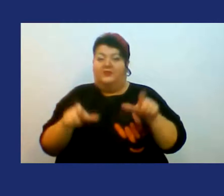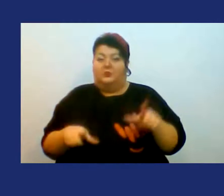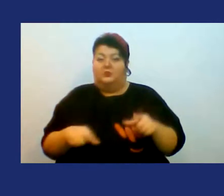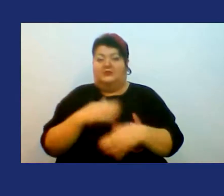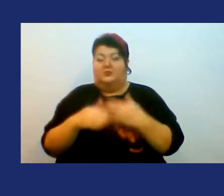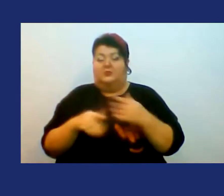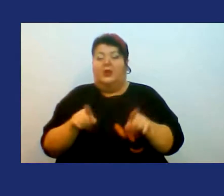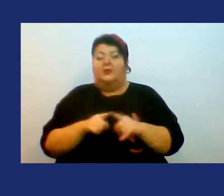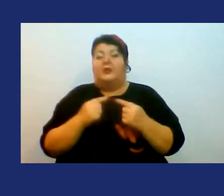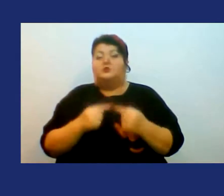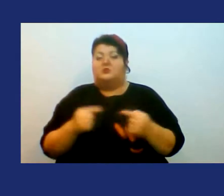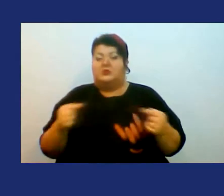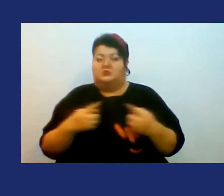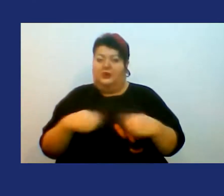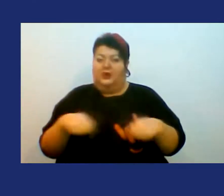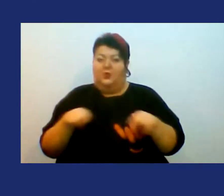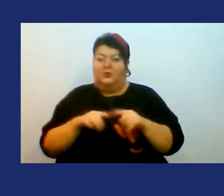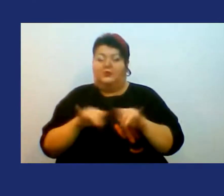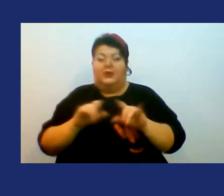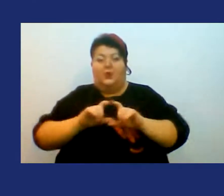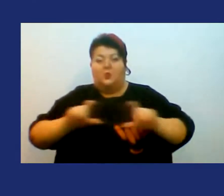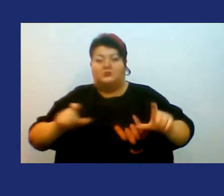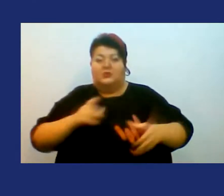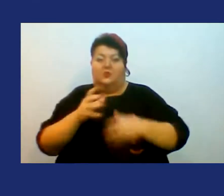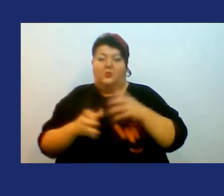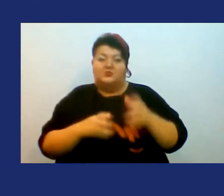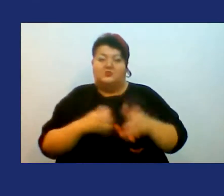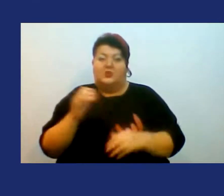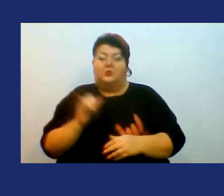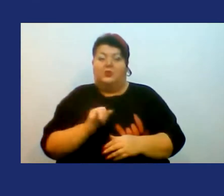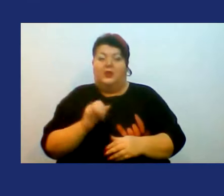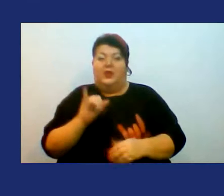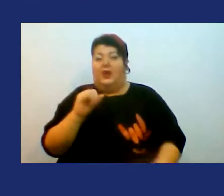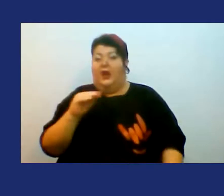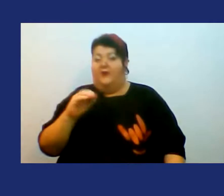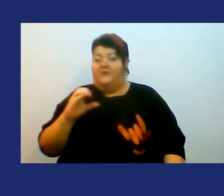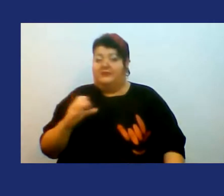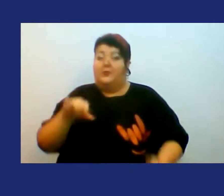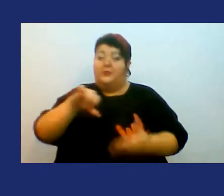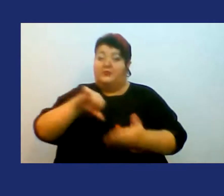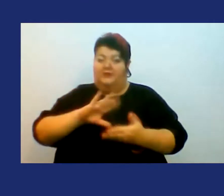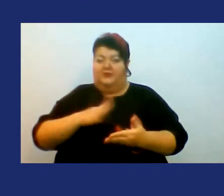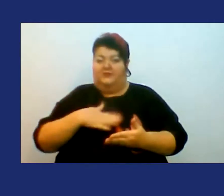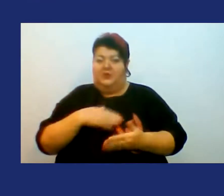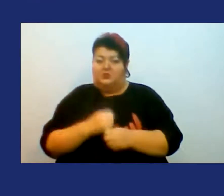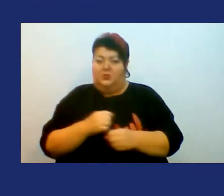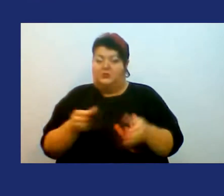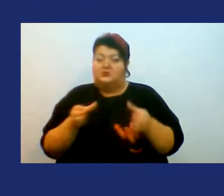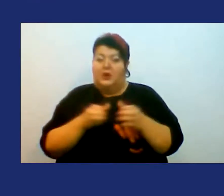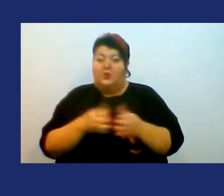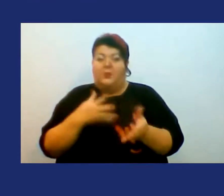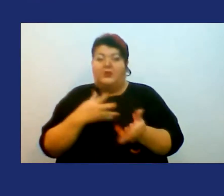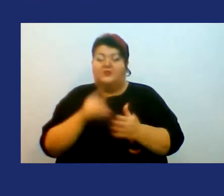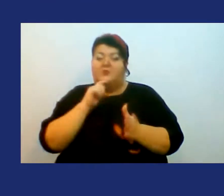rights activists dealing with human rights of people with disabilities. IFES is